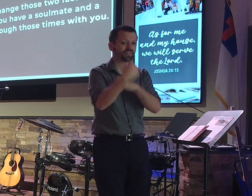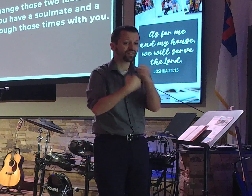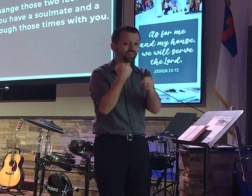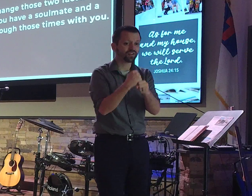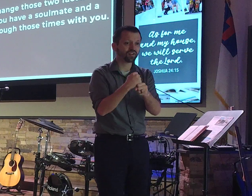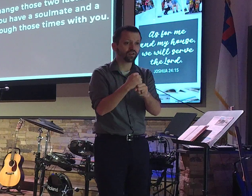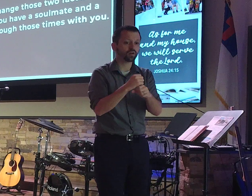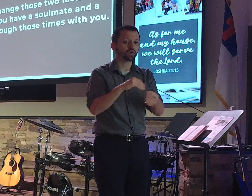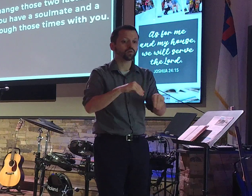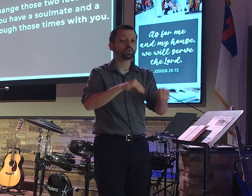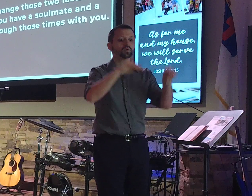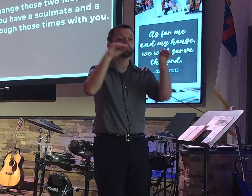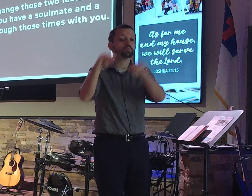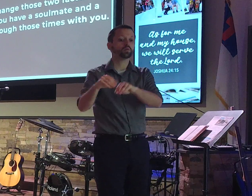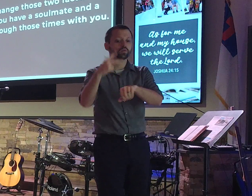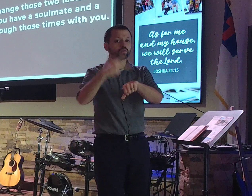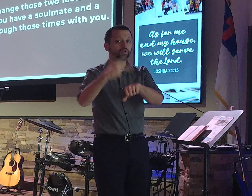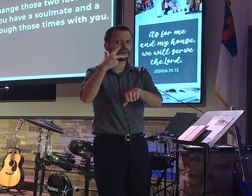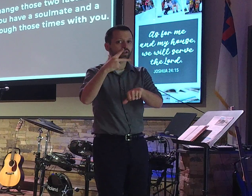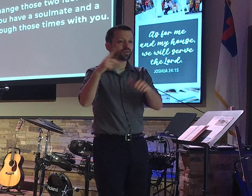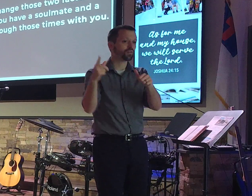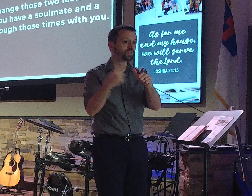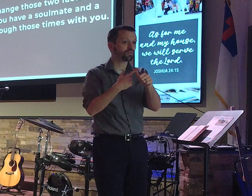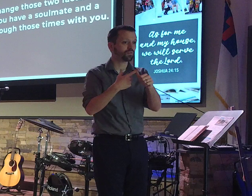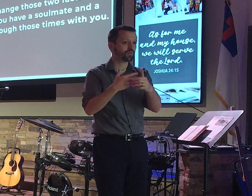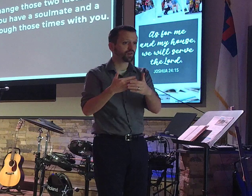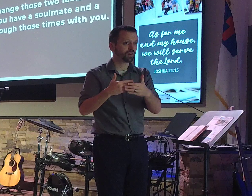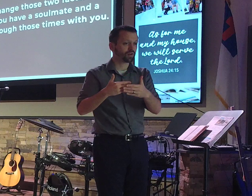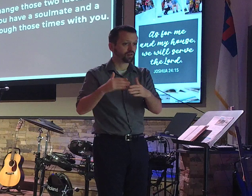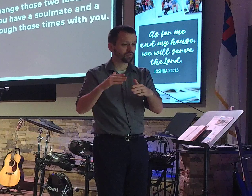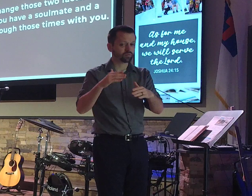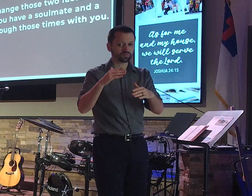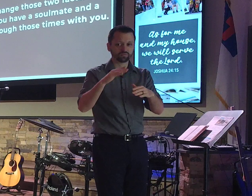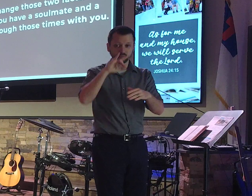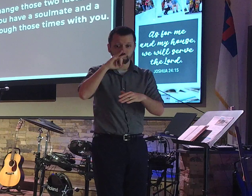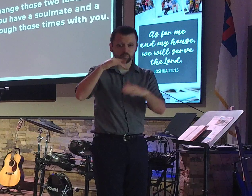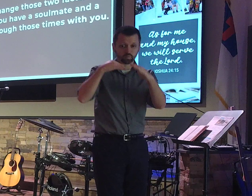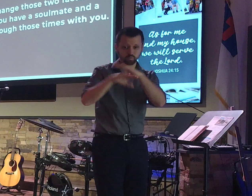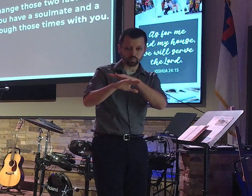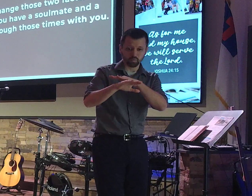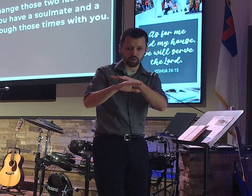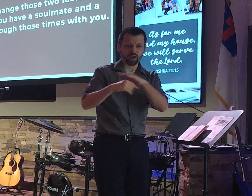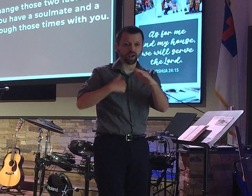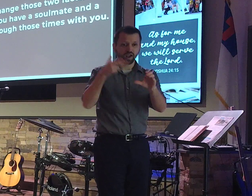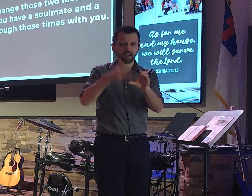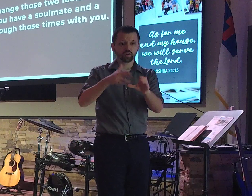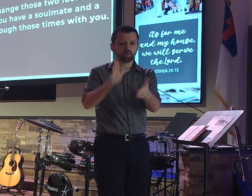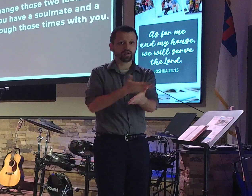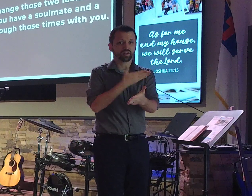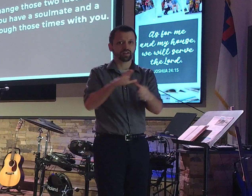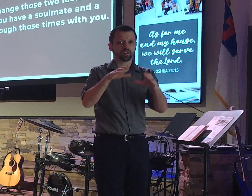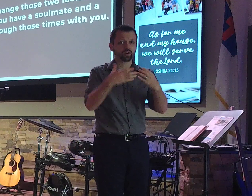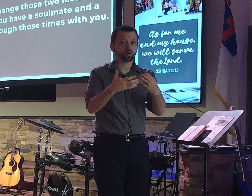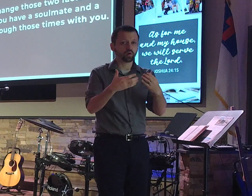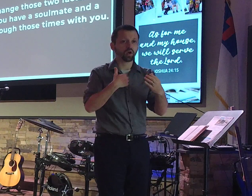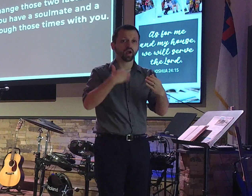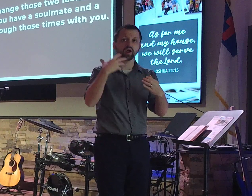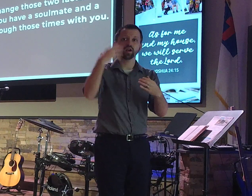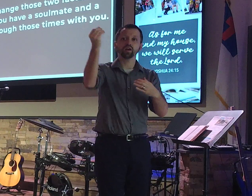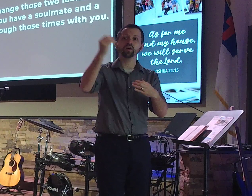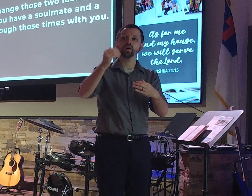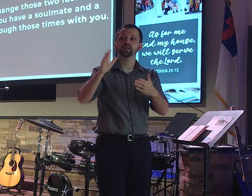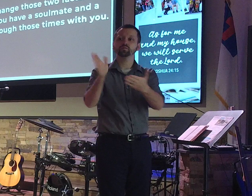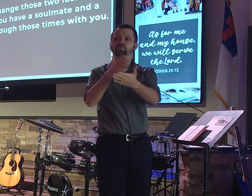moved 3 times. We had our first child. I joined a singing group, and which meant that we were, you know, I was gone a lot on